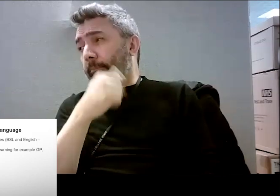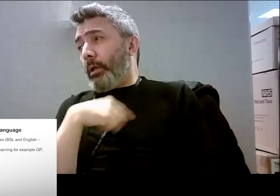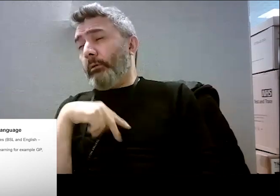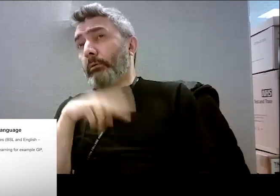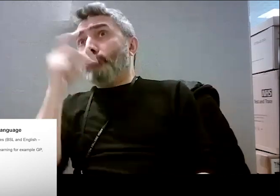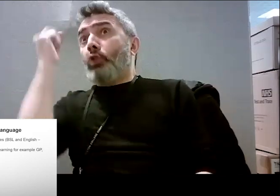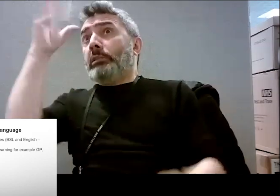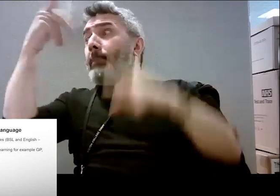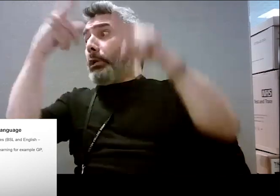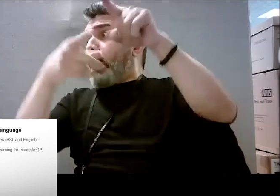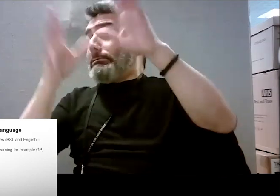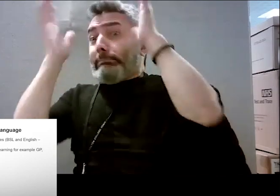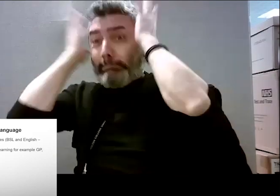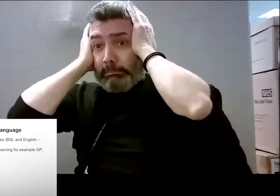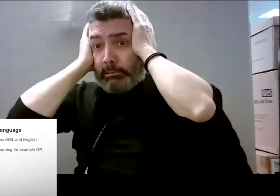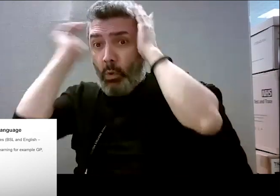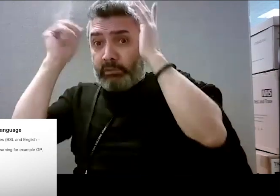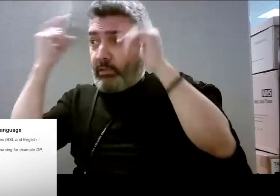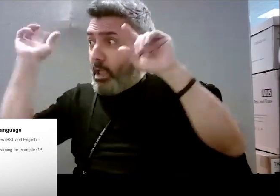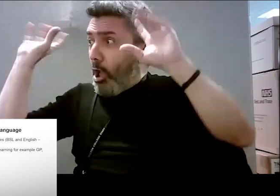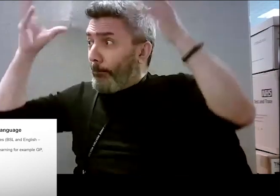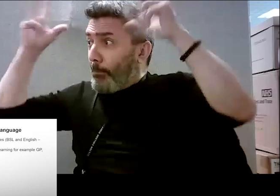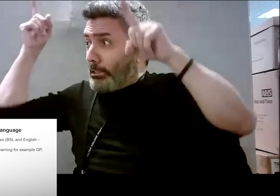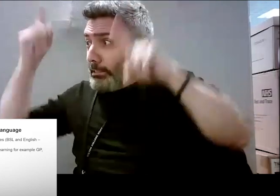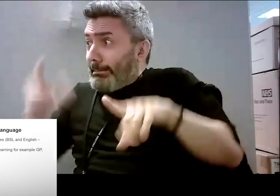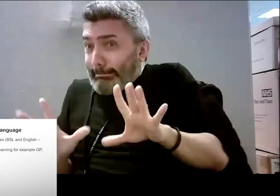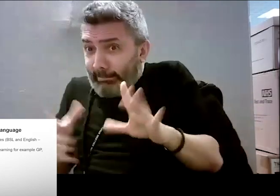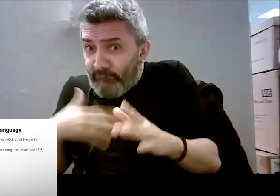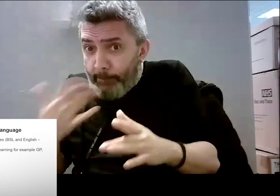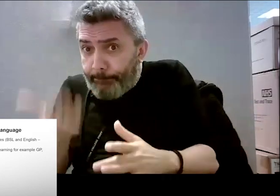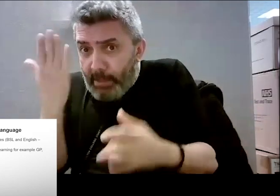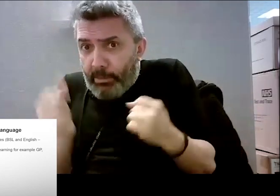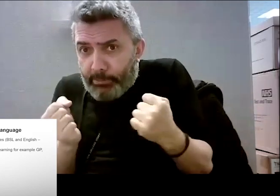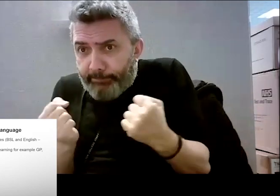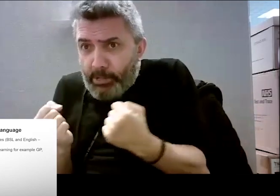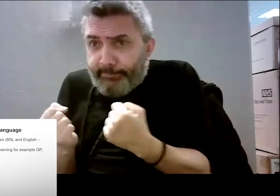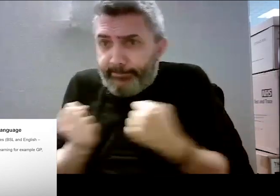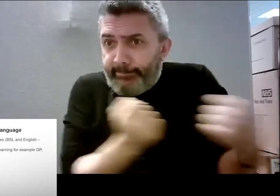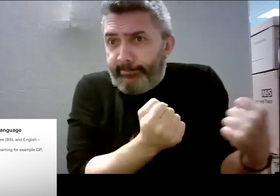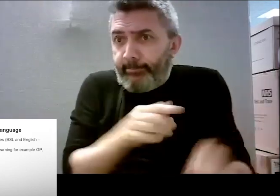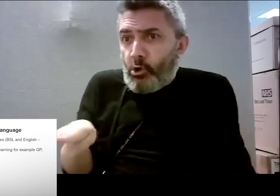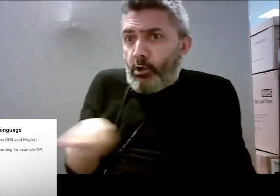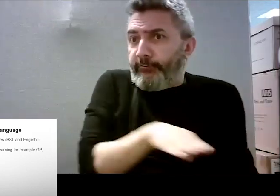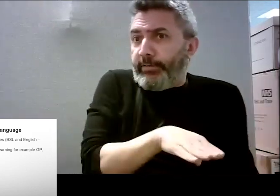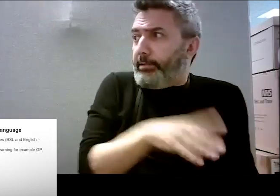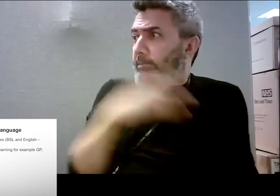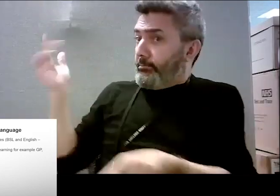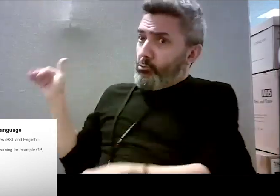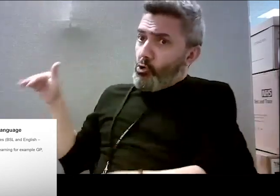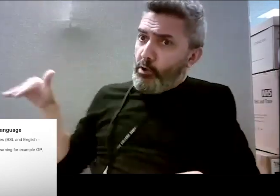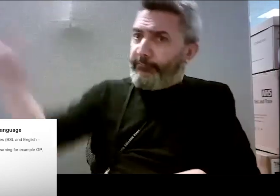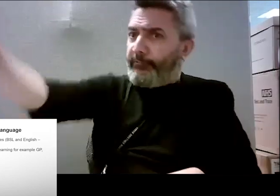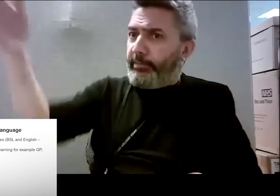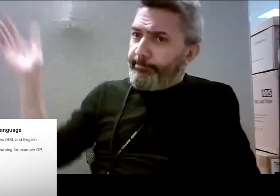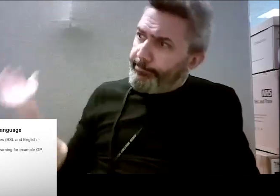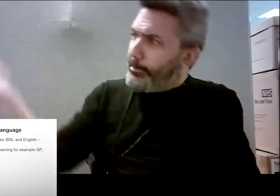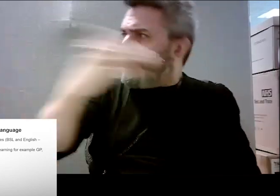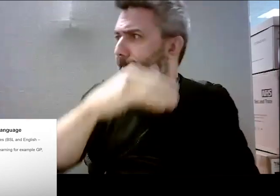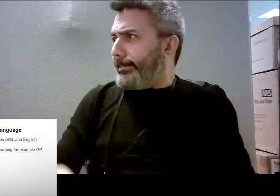was very, very hot weather, and I looked in the mirror, and suddenly I saw an ambulance right behind me, and I moved across, and the ambulance sped